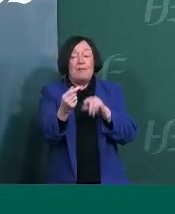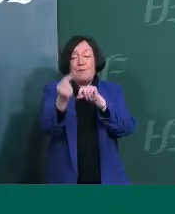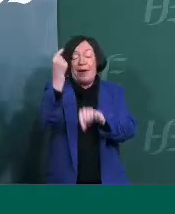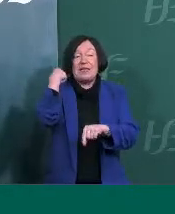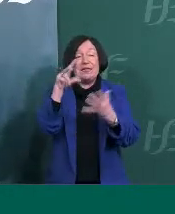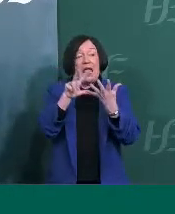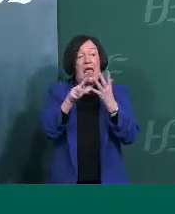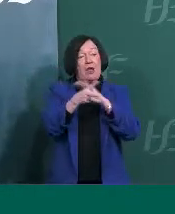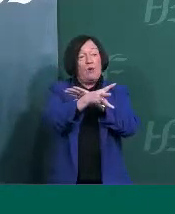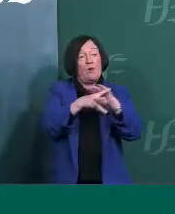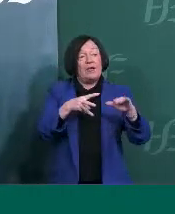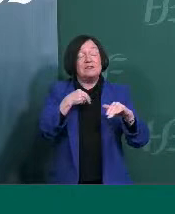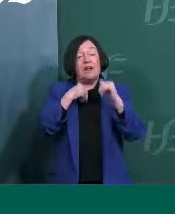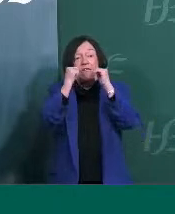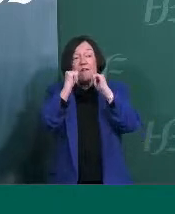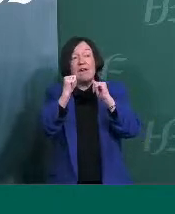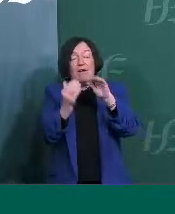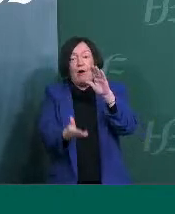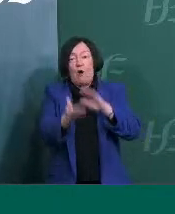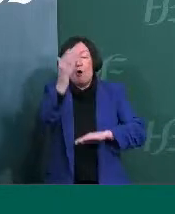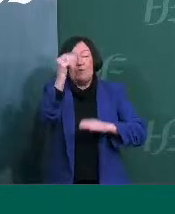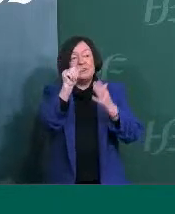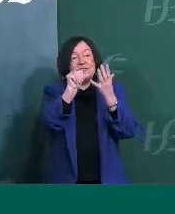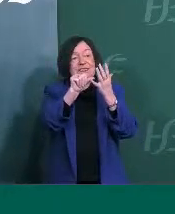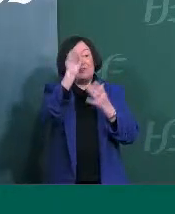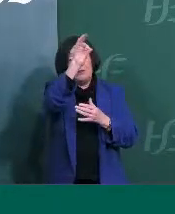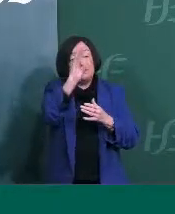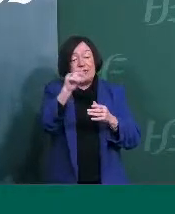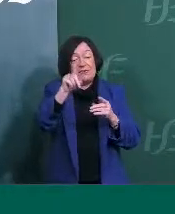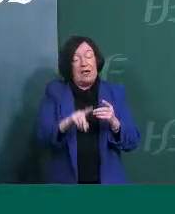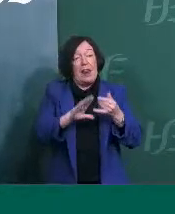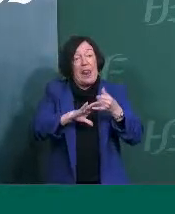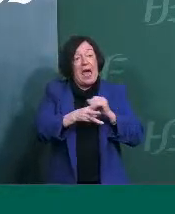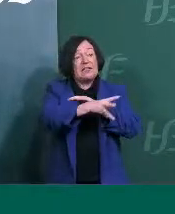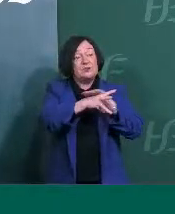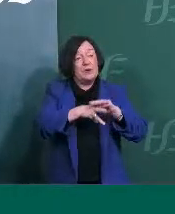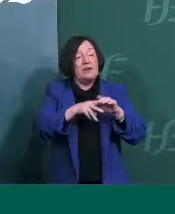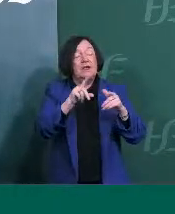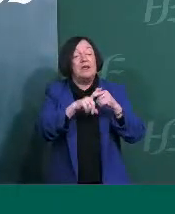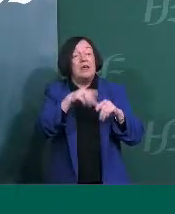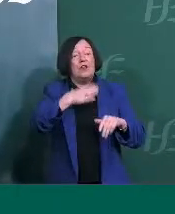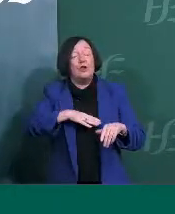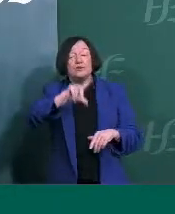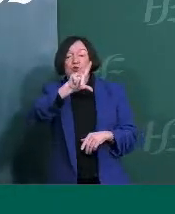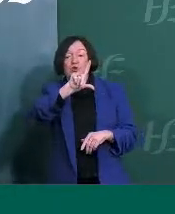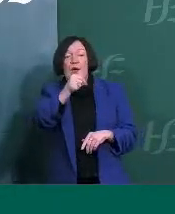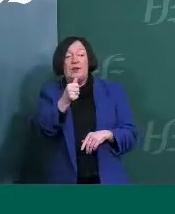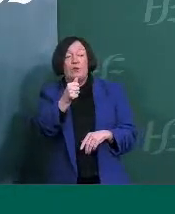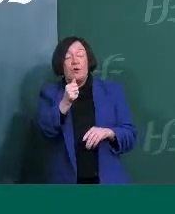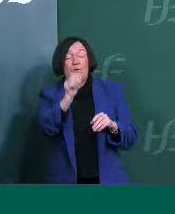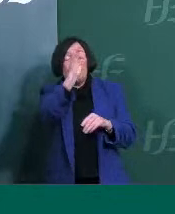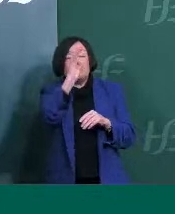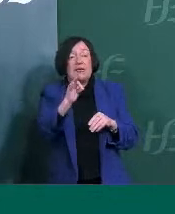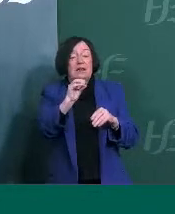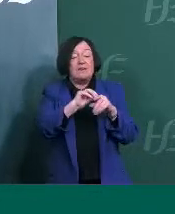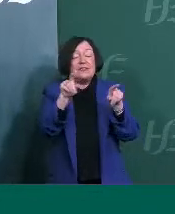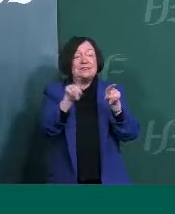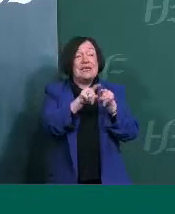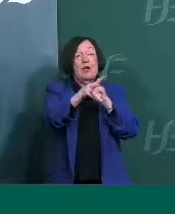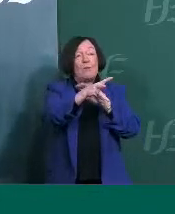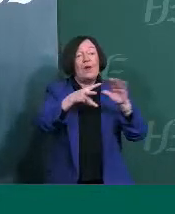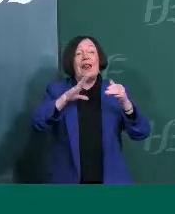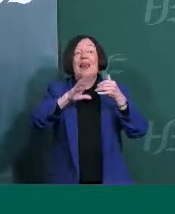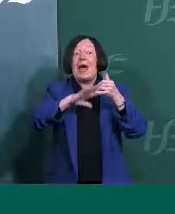weeks, we can see that our attendances are 6% down on last week and just 21% up on the same week last